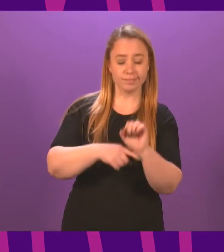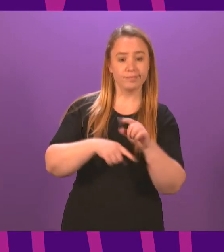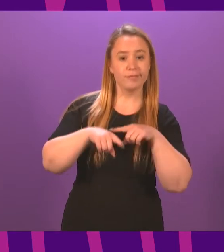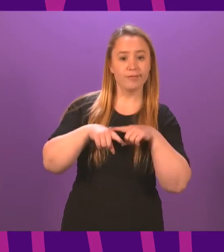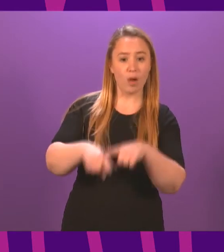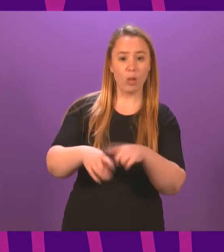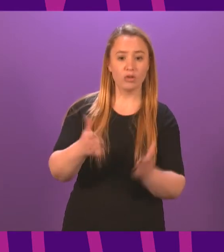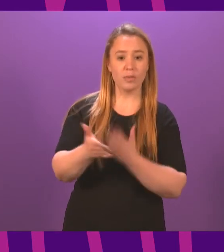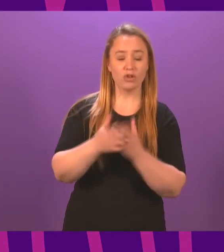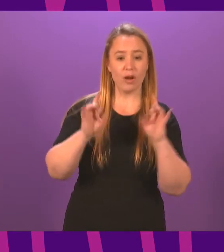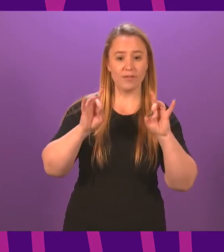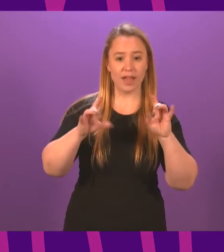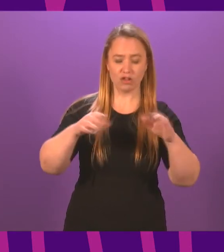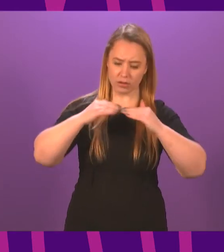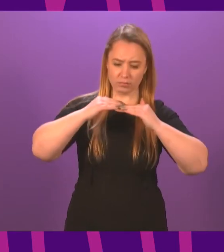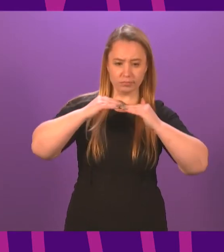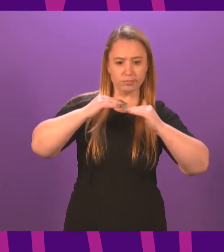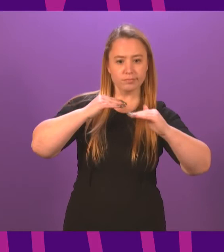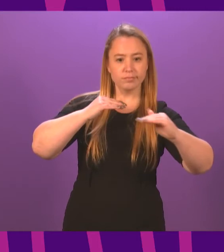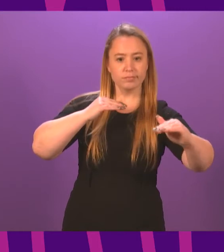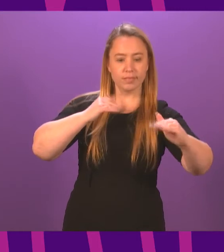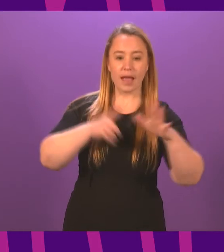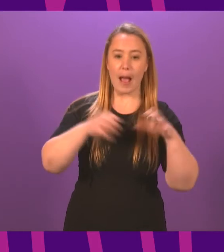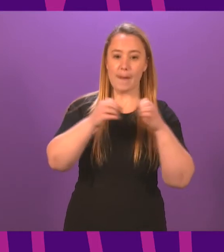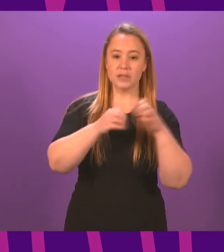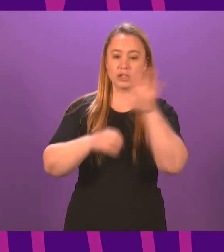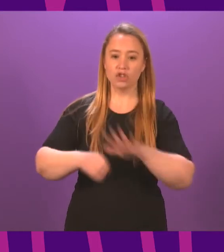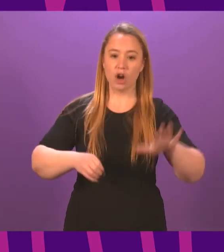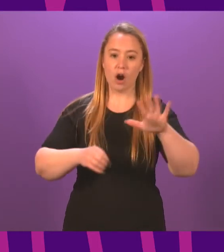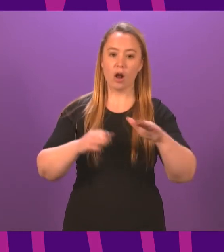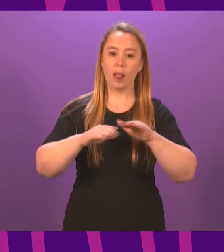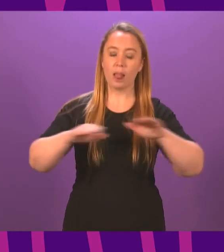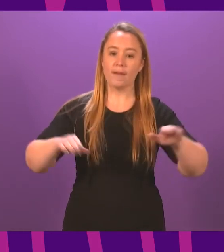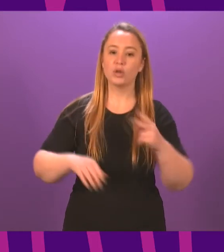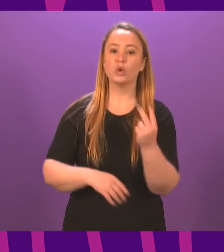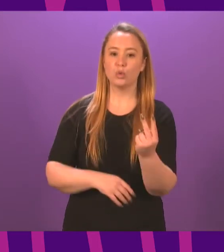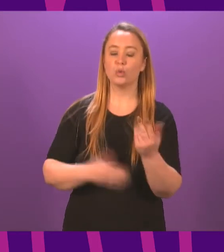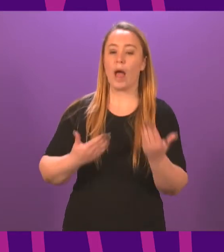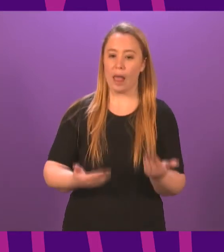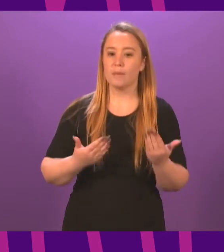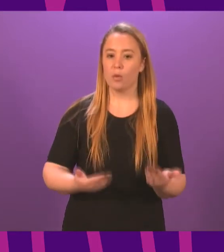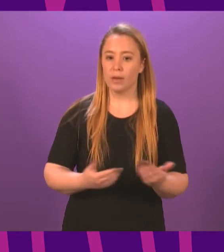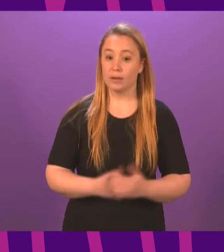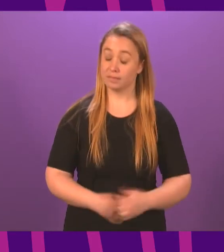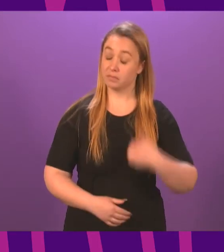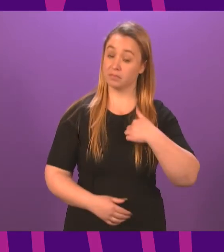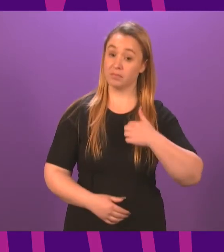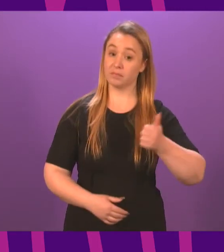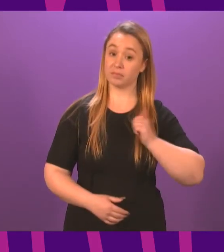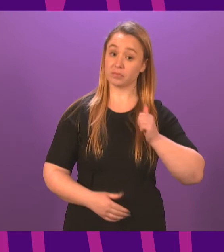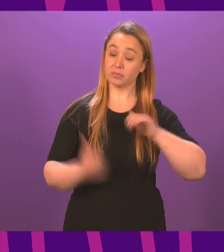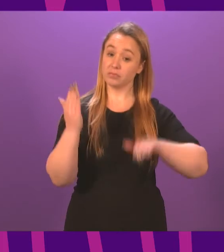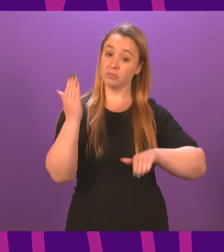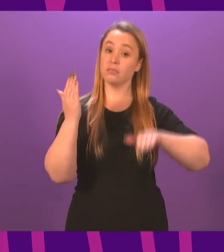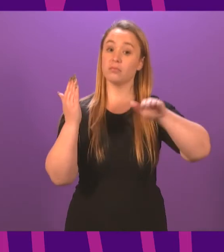are levelling out. We remain in Aberdeenshire this week on Tier 2. I have to be honest, though, I was expecting that we'd be